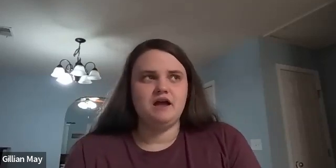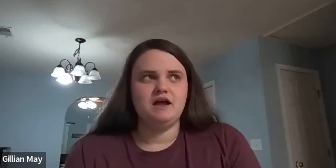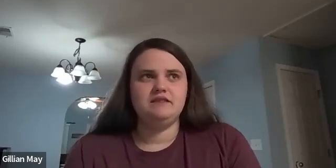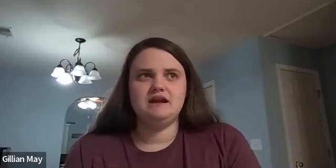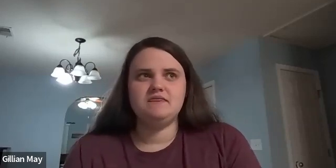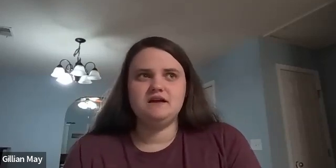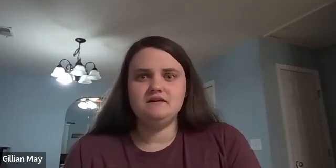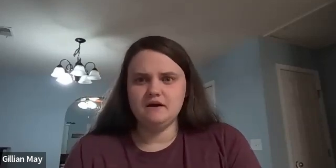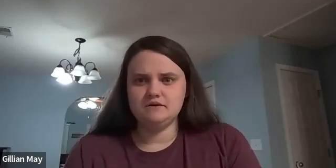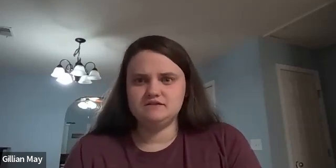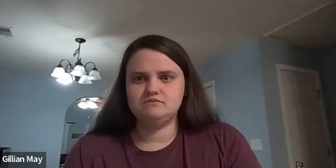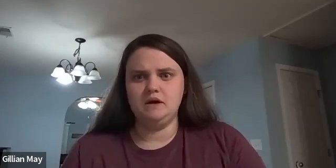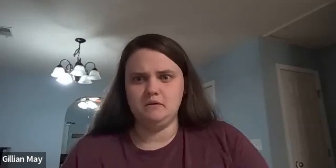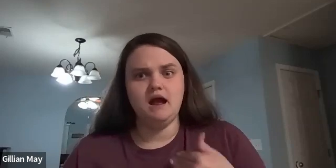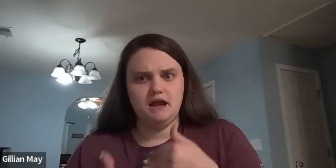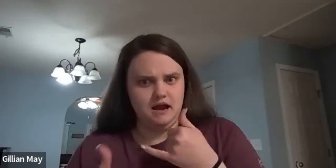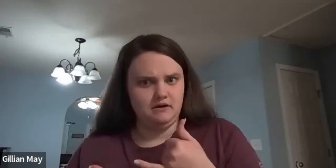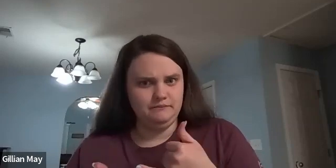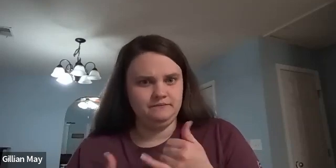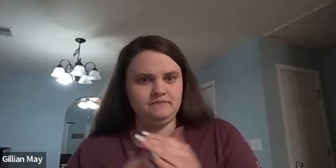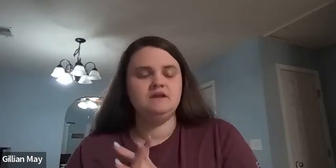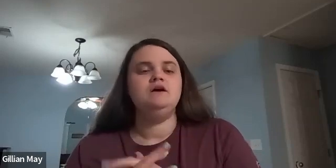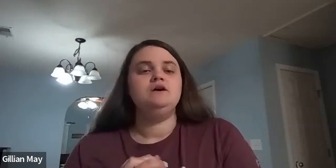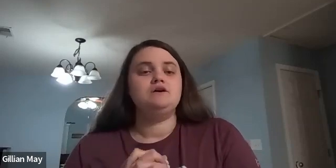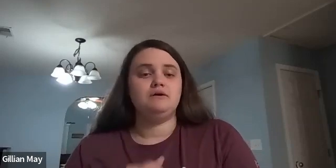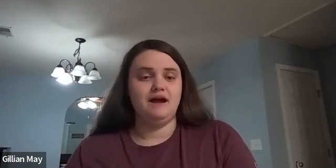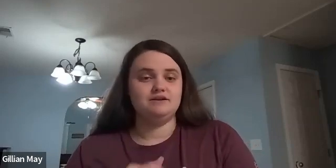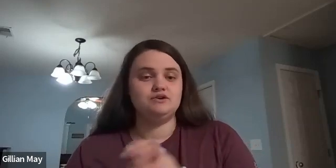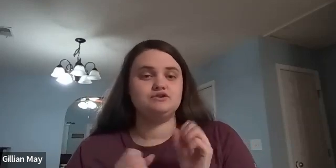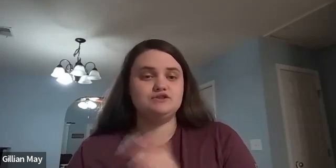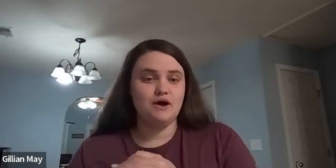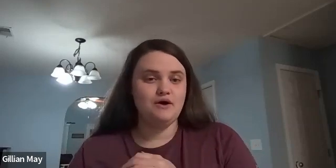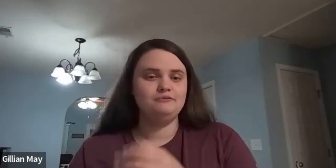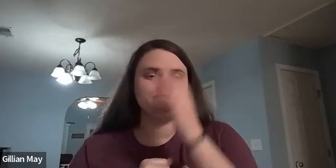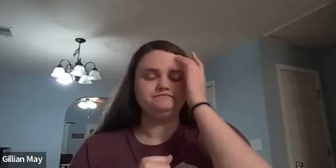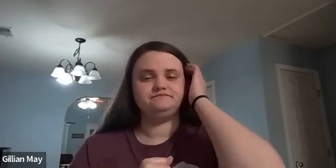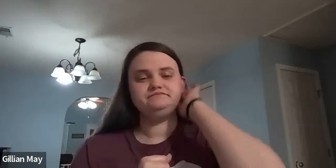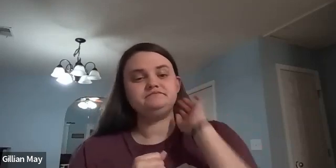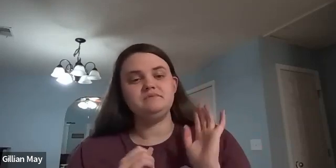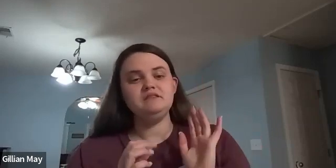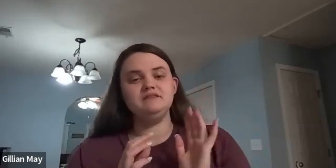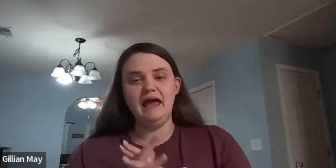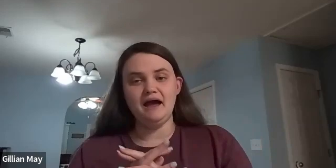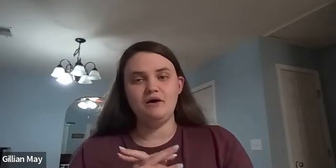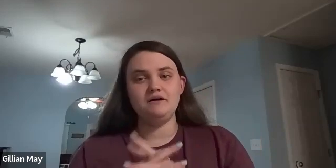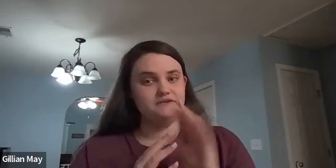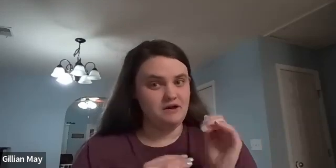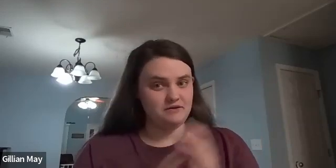Okay, and then I think that was where we're at now. Okay, so now a few other